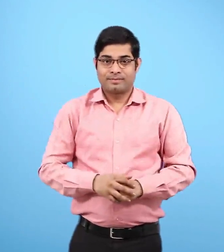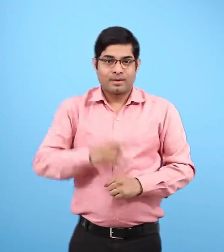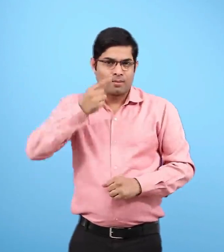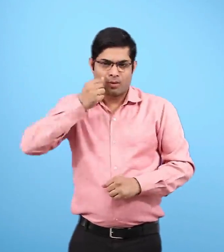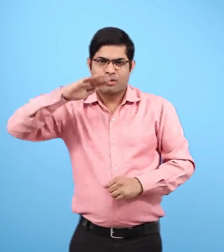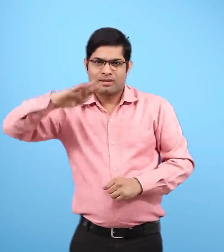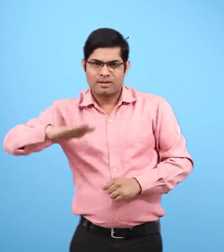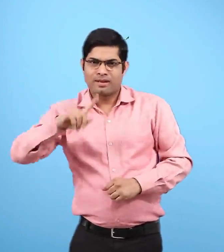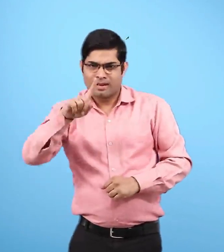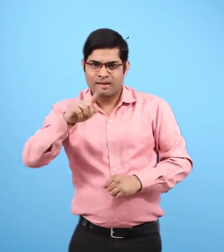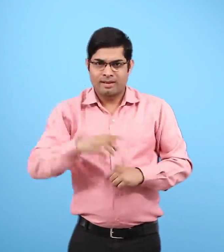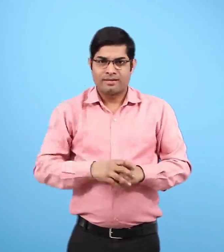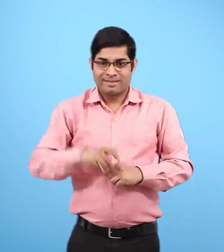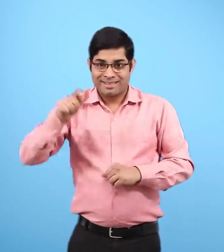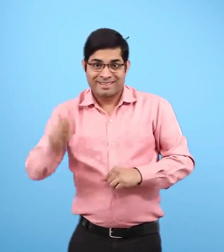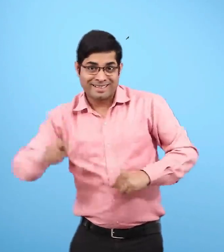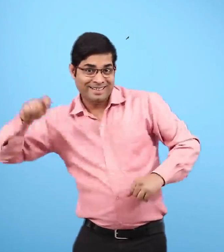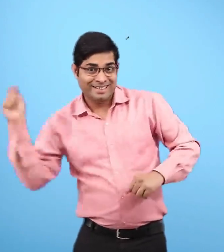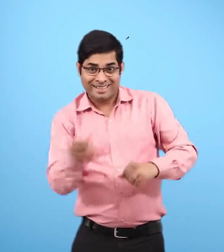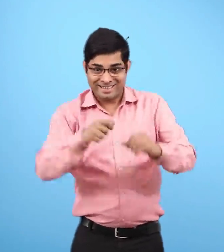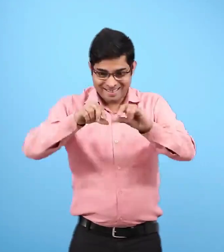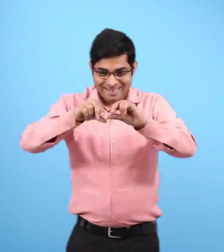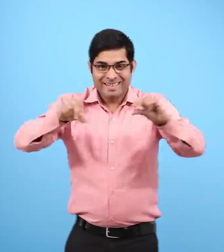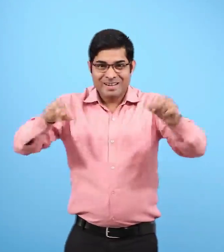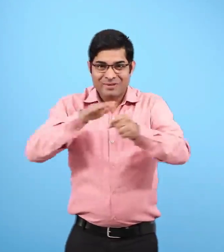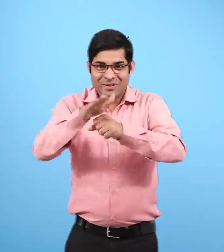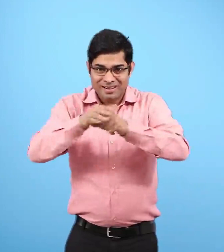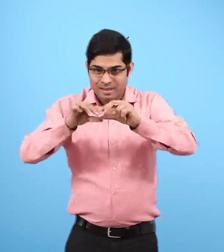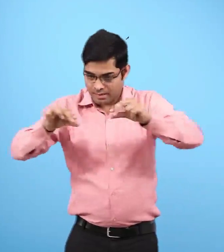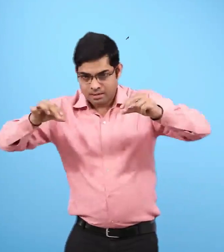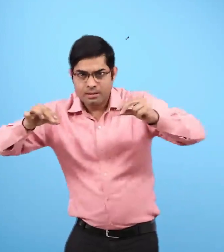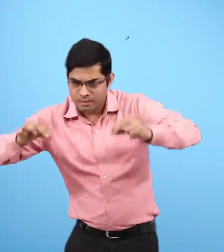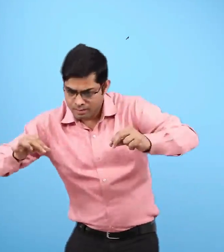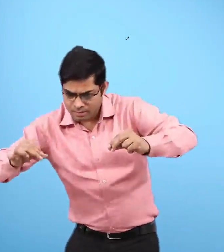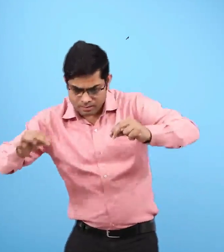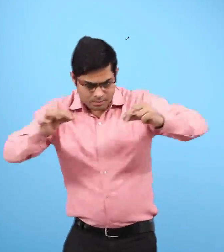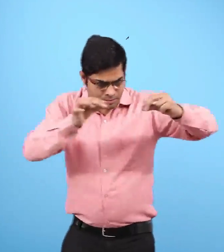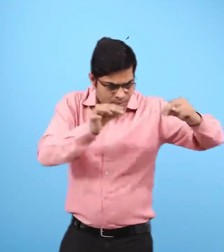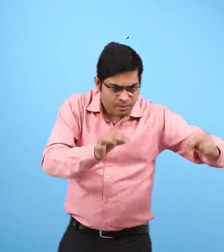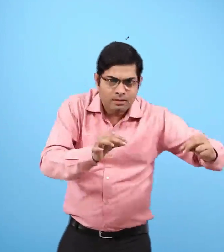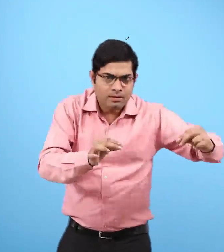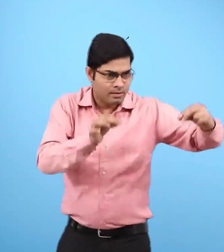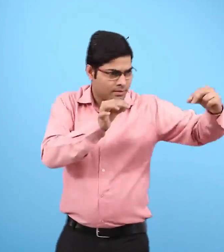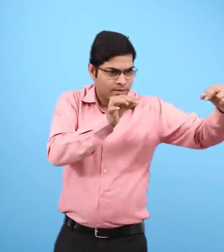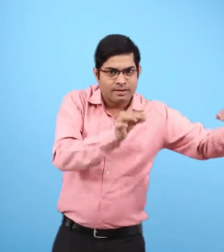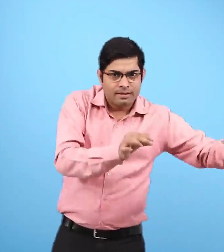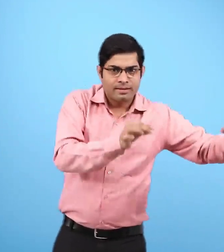One boy is shown measuring the distance using the danda. There is no